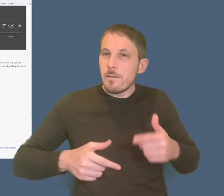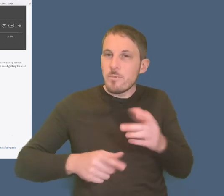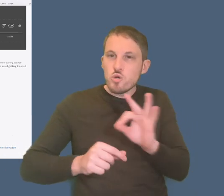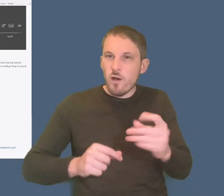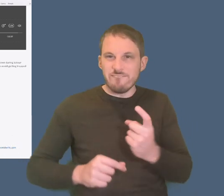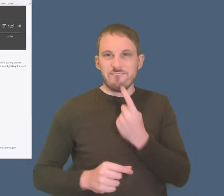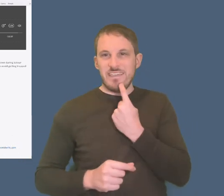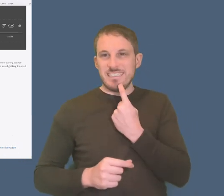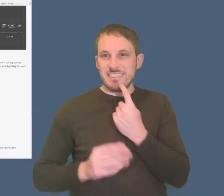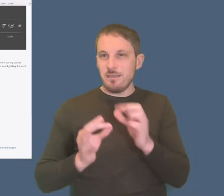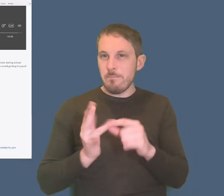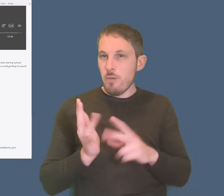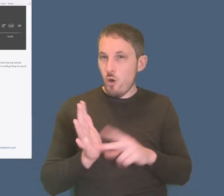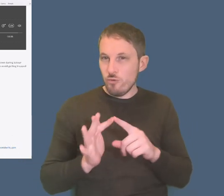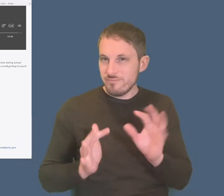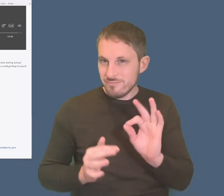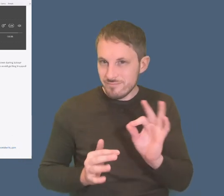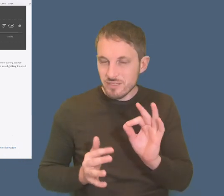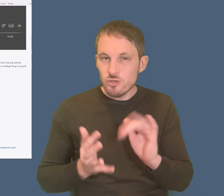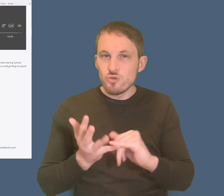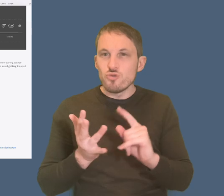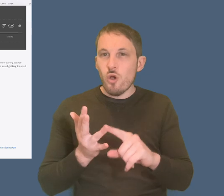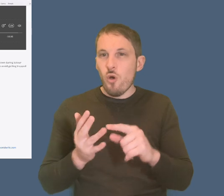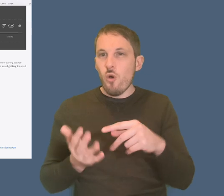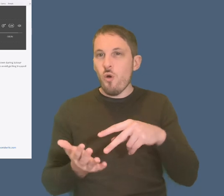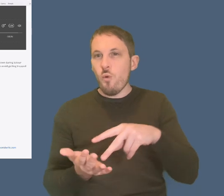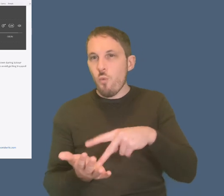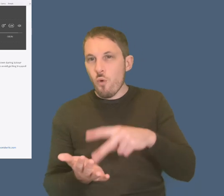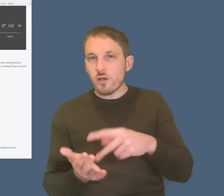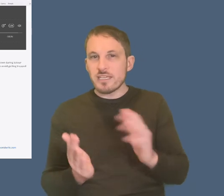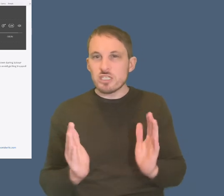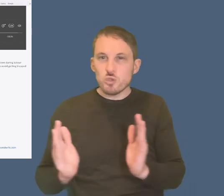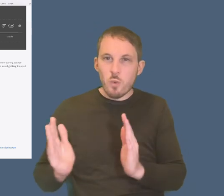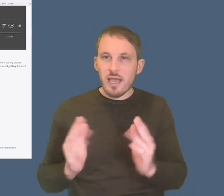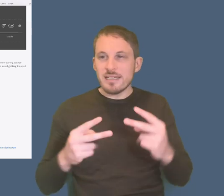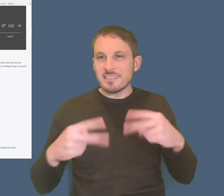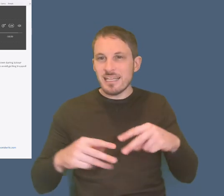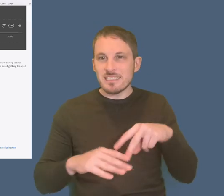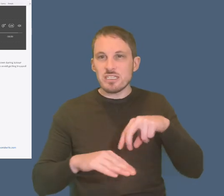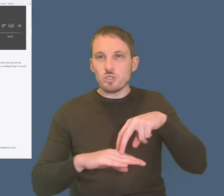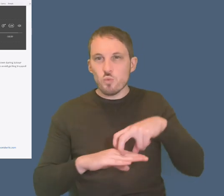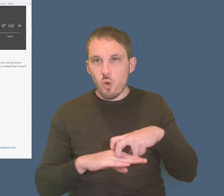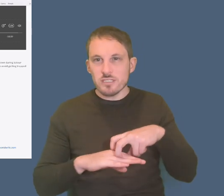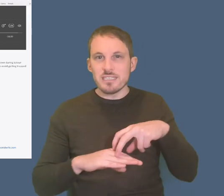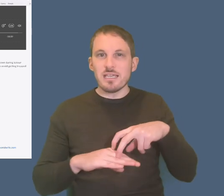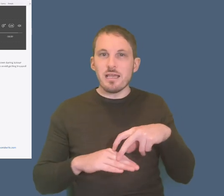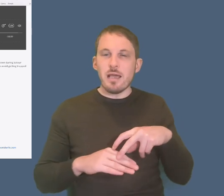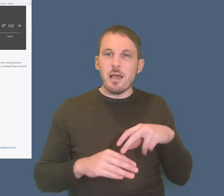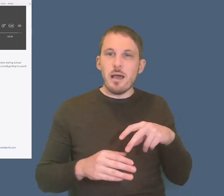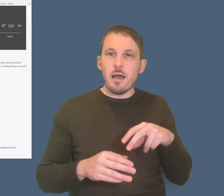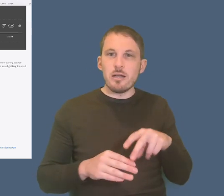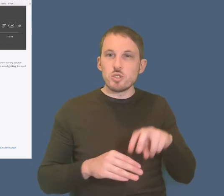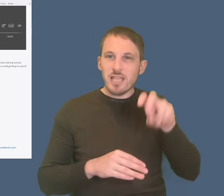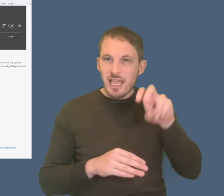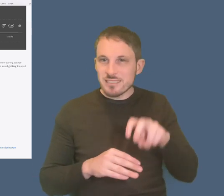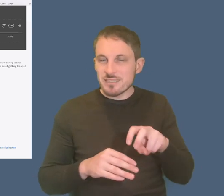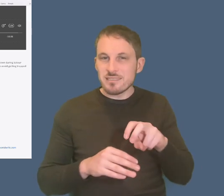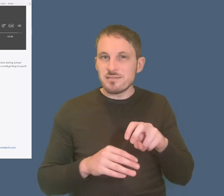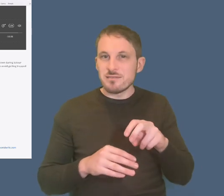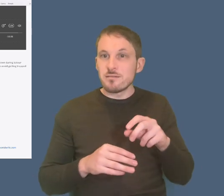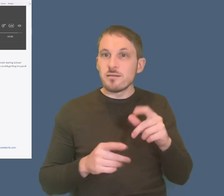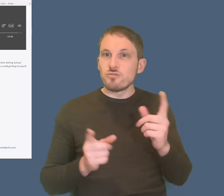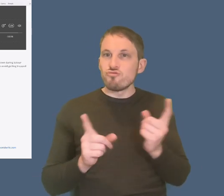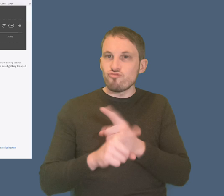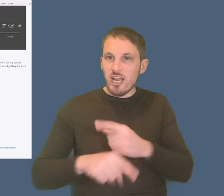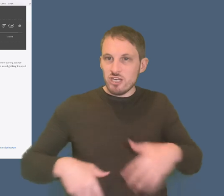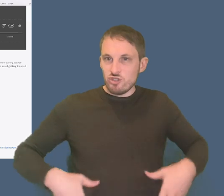bony structure. So like things like walking and swaying and dancing and squatting and marching and doing stairs can all change